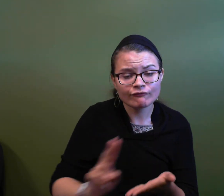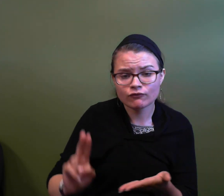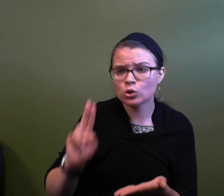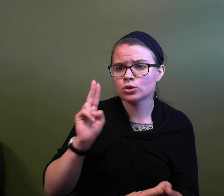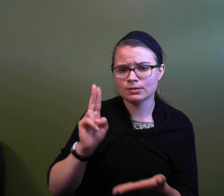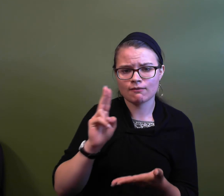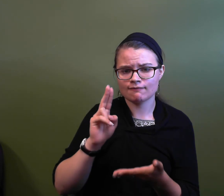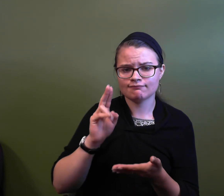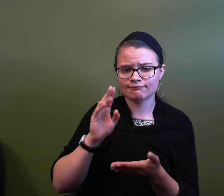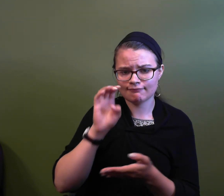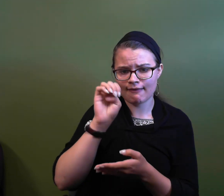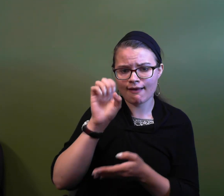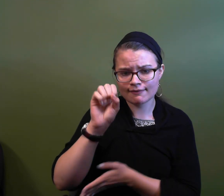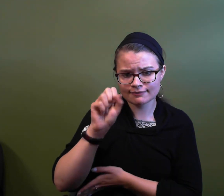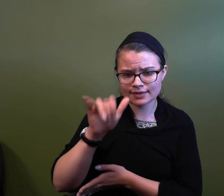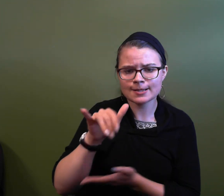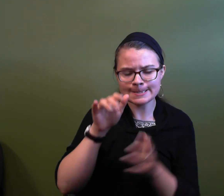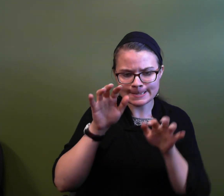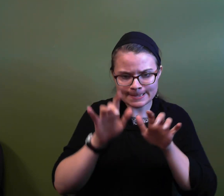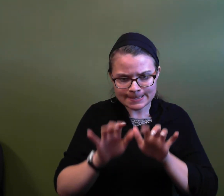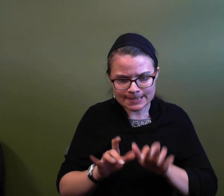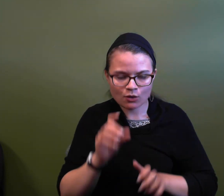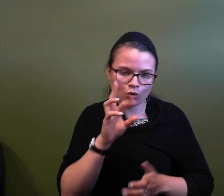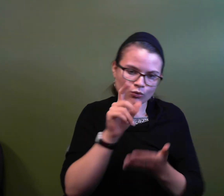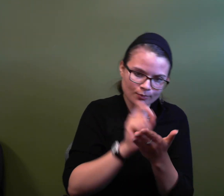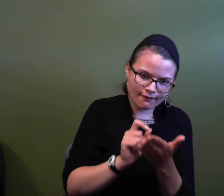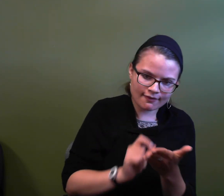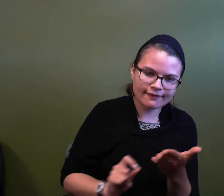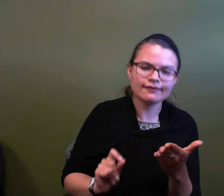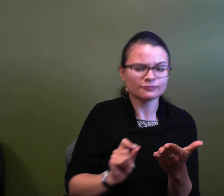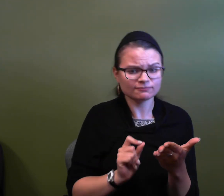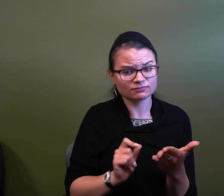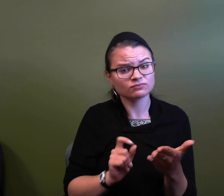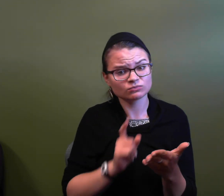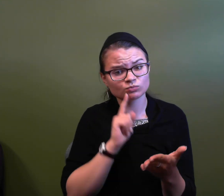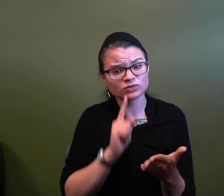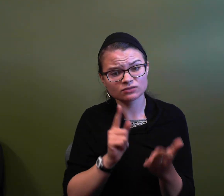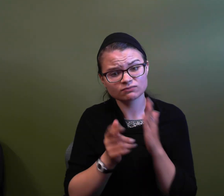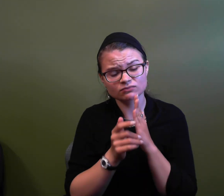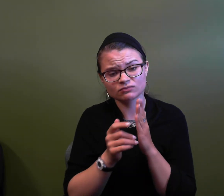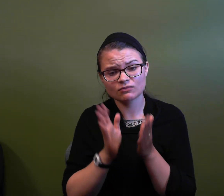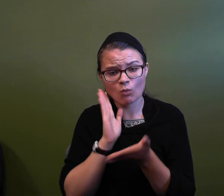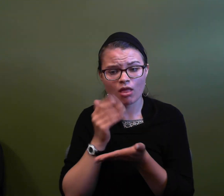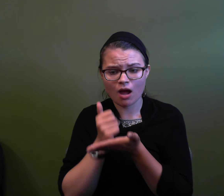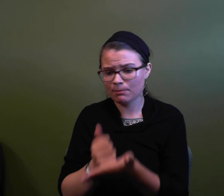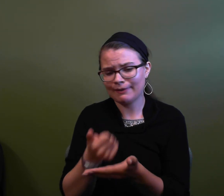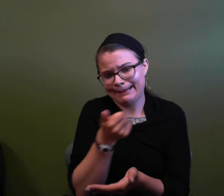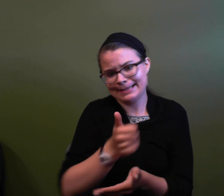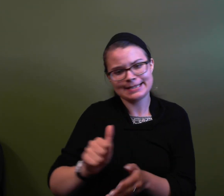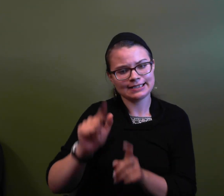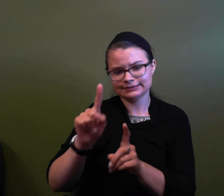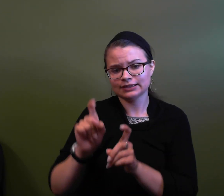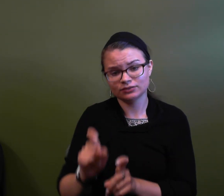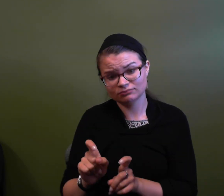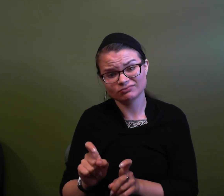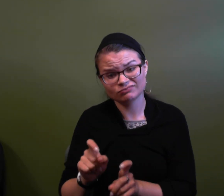these things, this skill will really come in handy for you. Now you might be wondering, okay, this is great, but I don't know